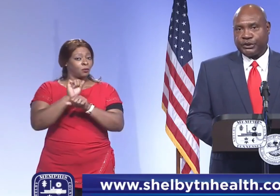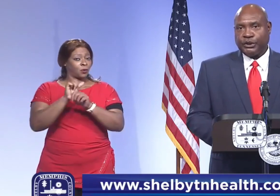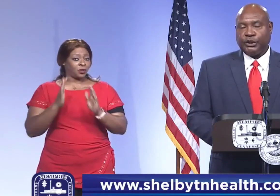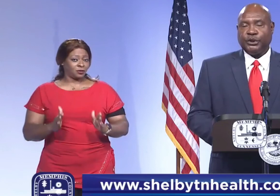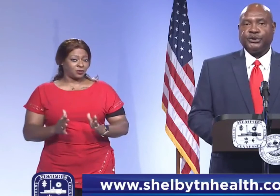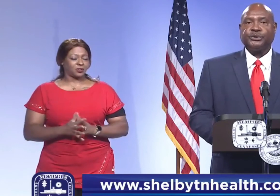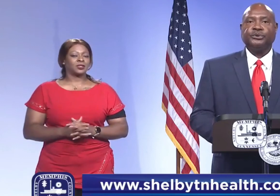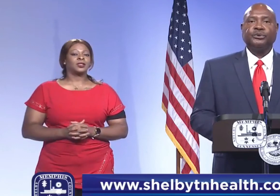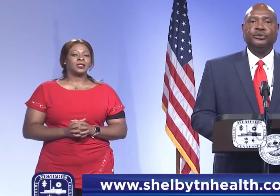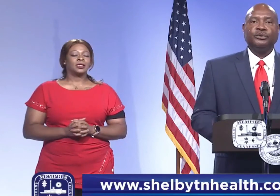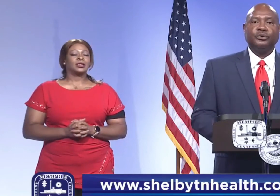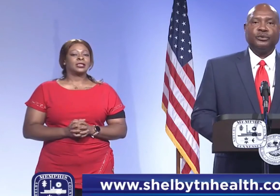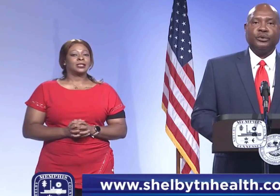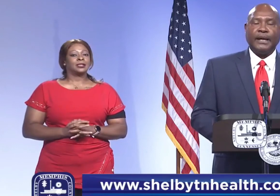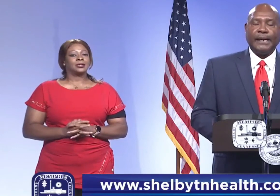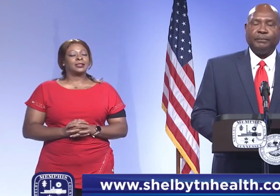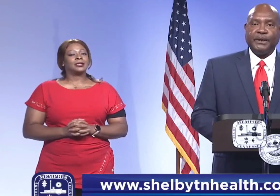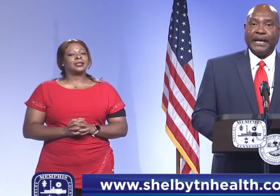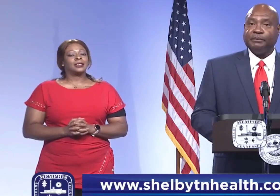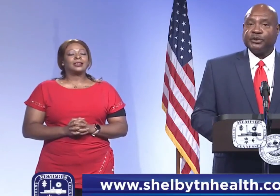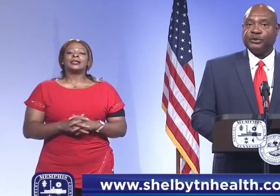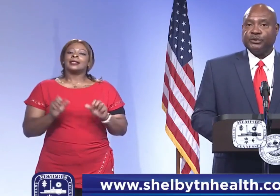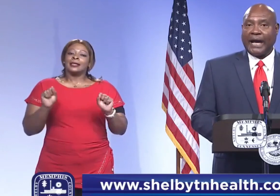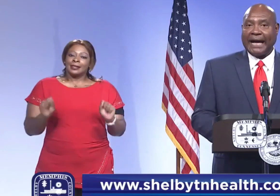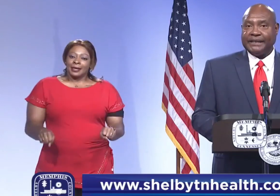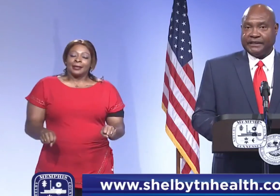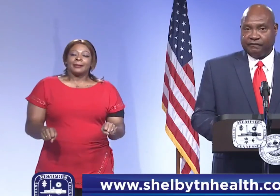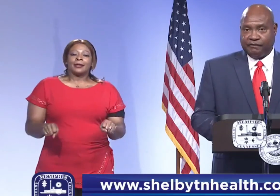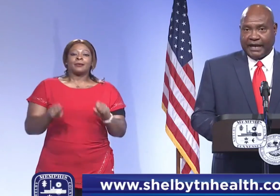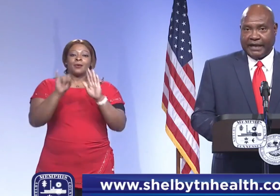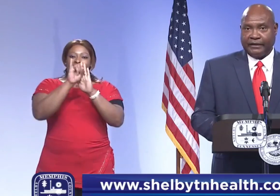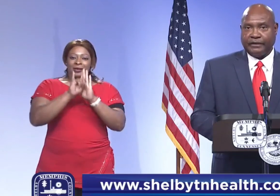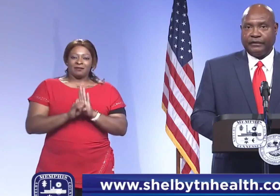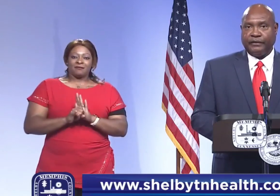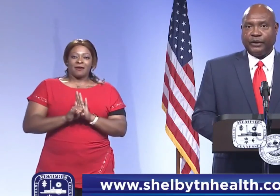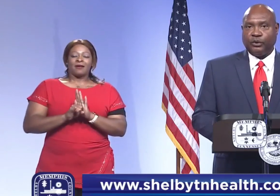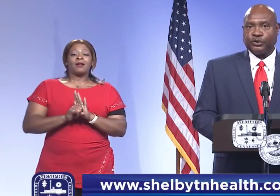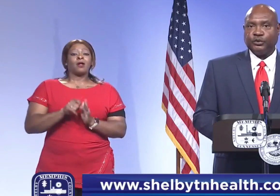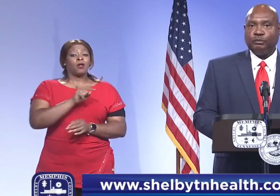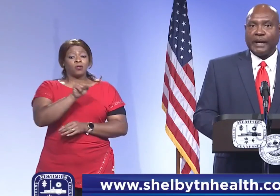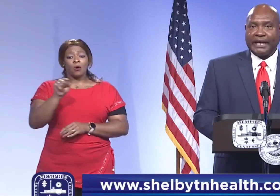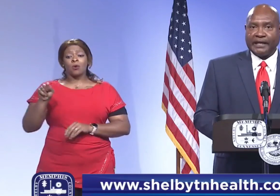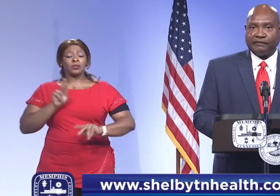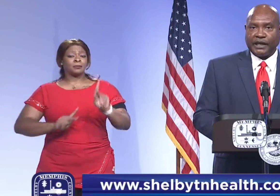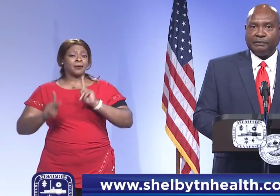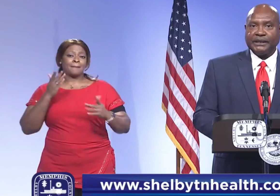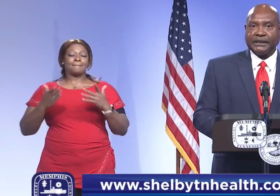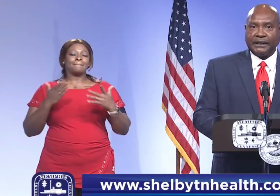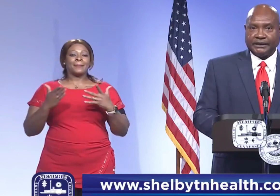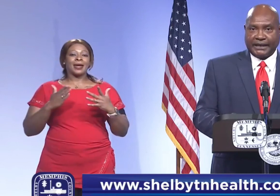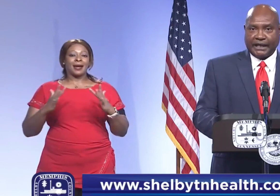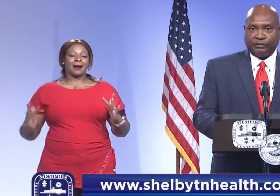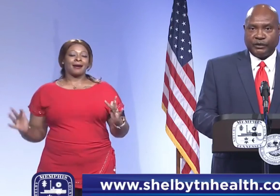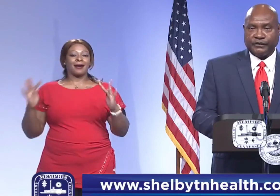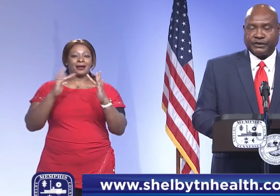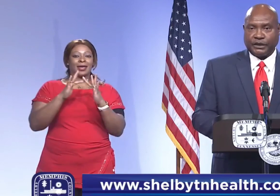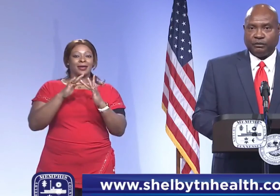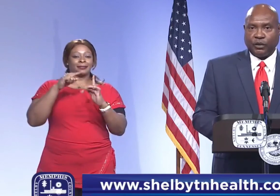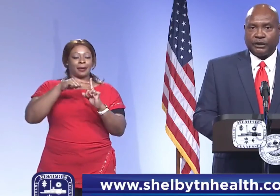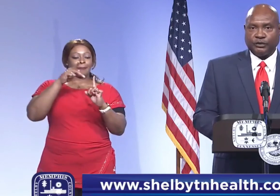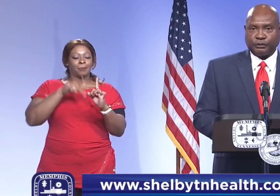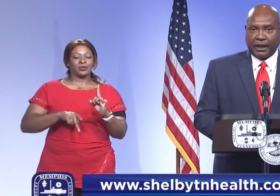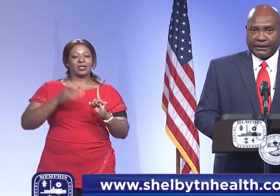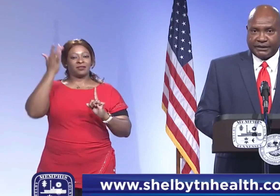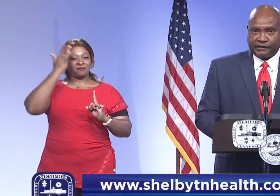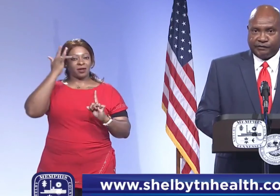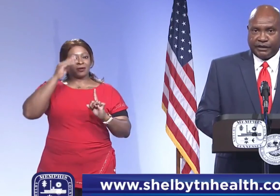employers to be able to identify those who may have come in contact with someone